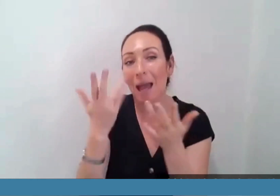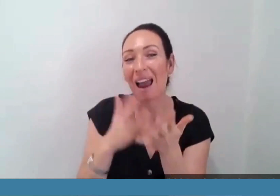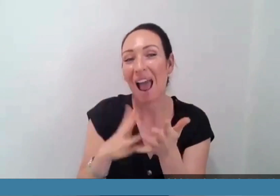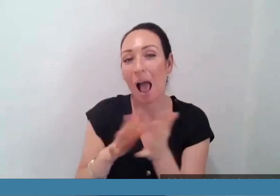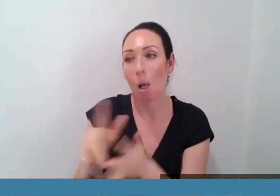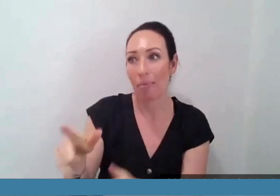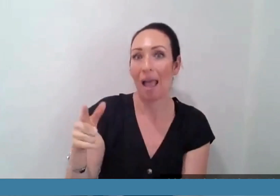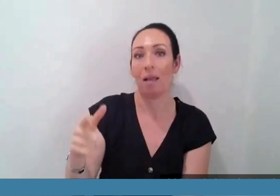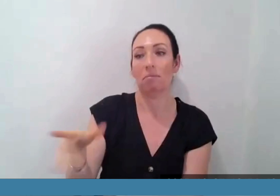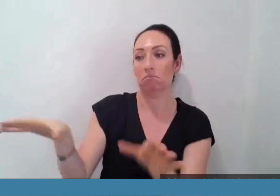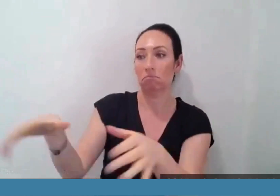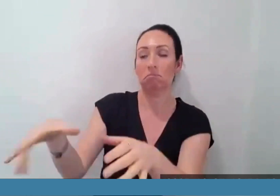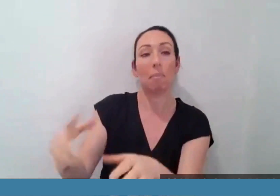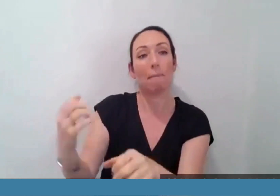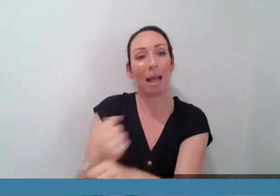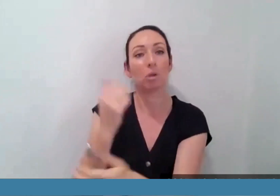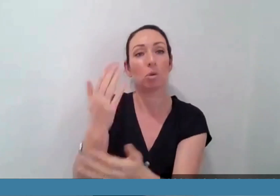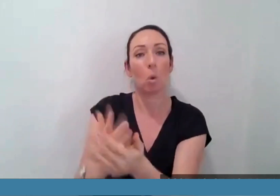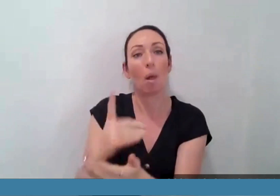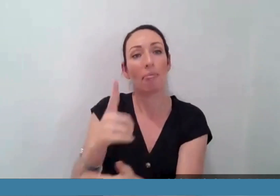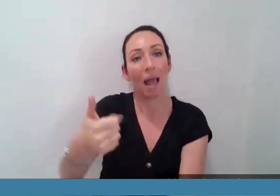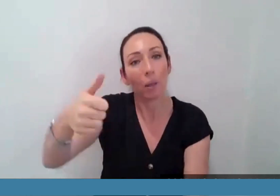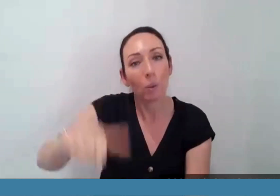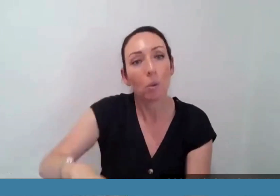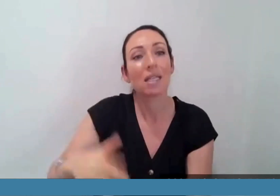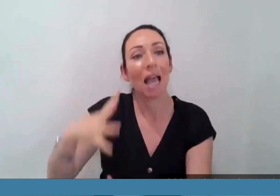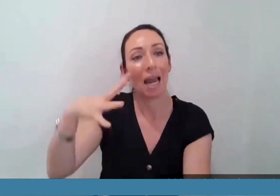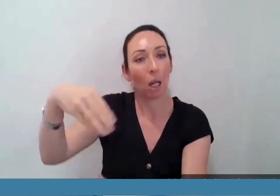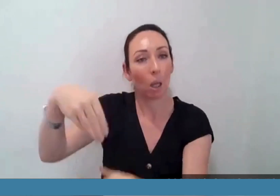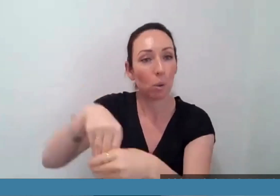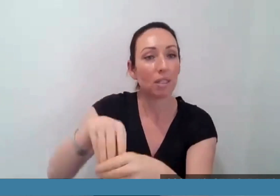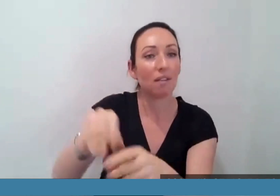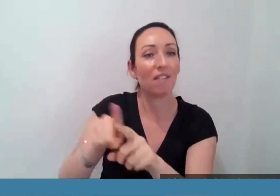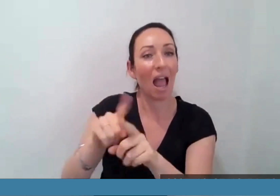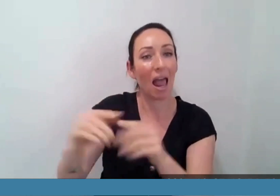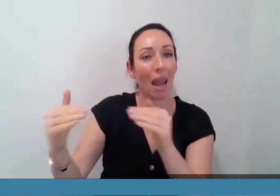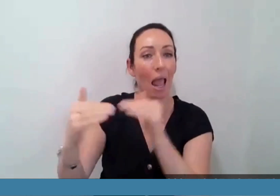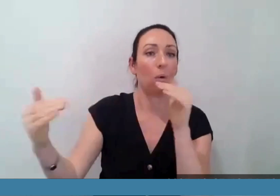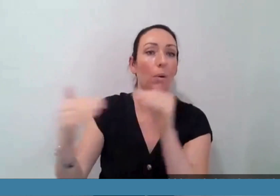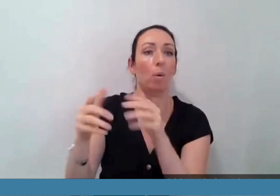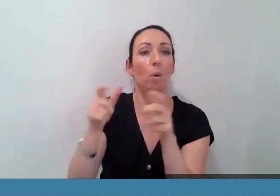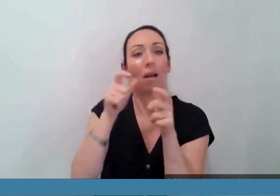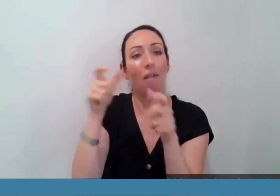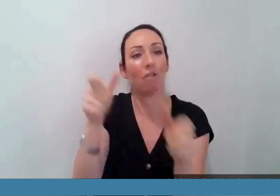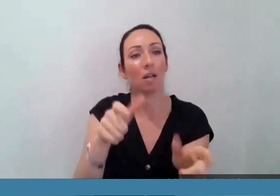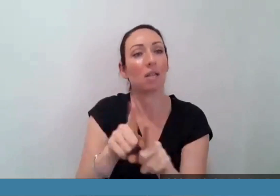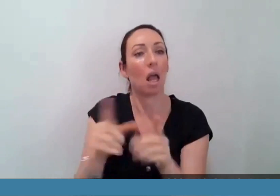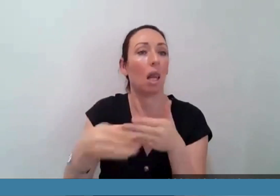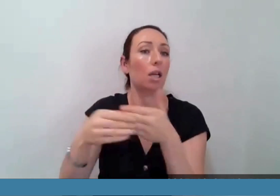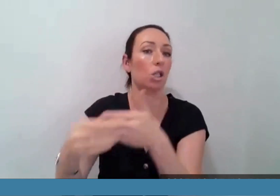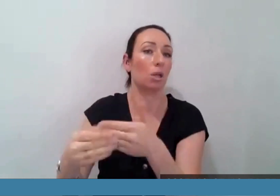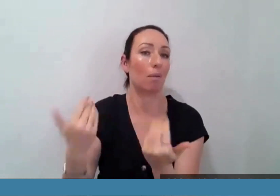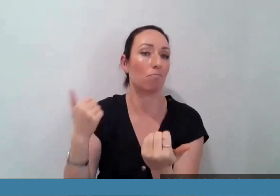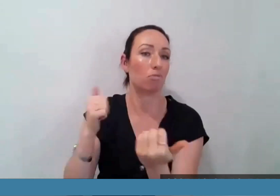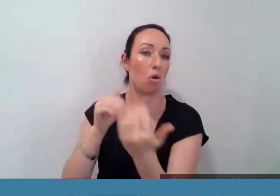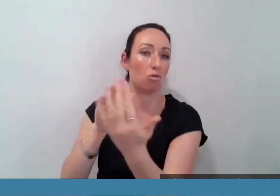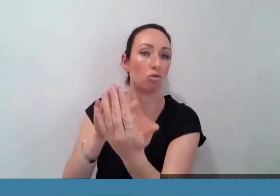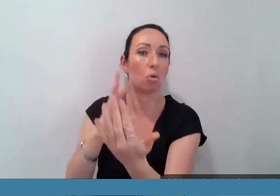sure they are using an inclusive and equitable governance and leadership approach, including